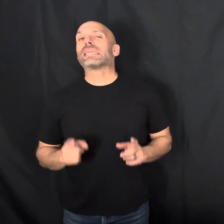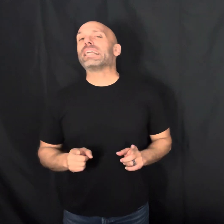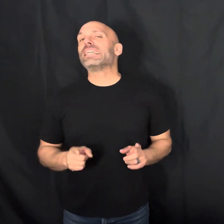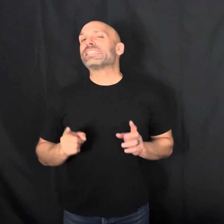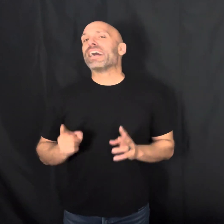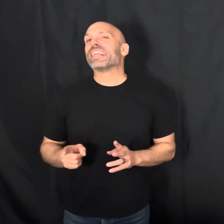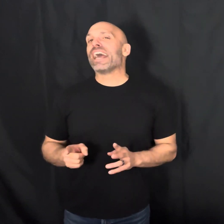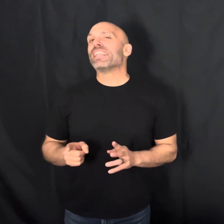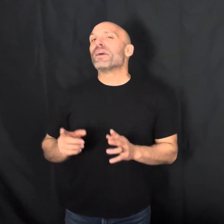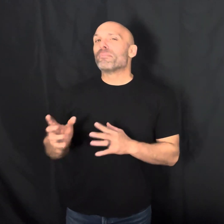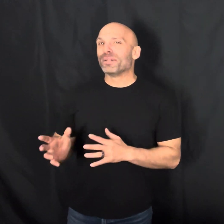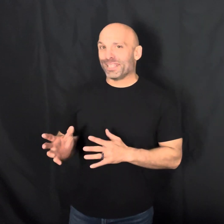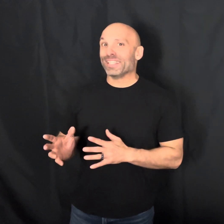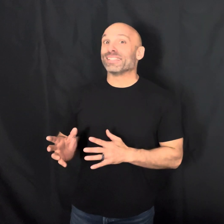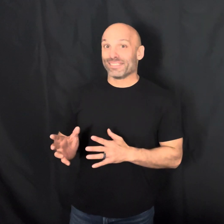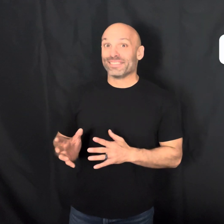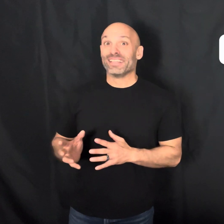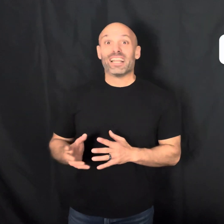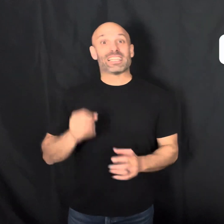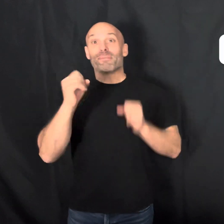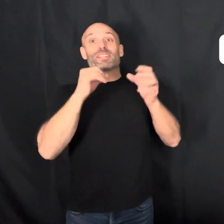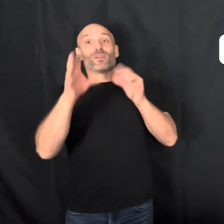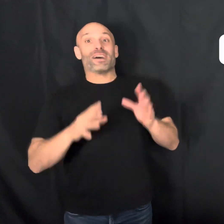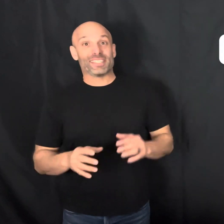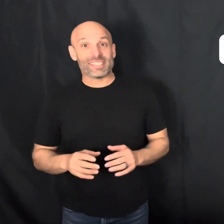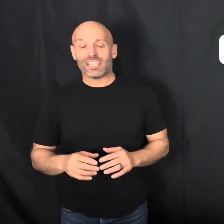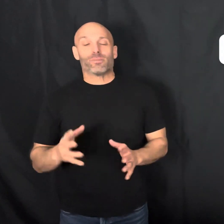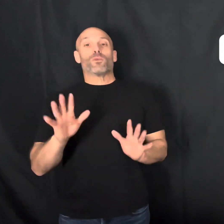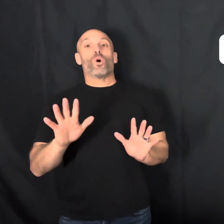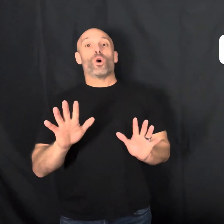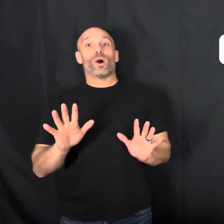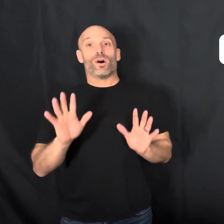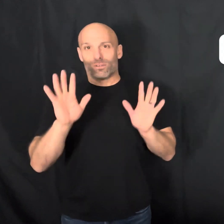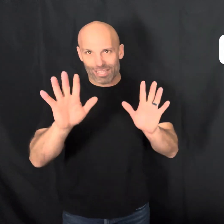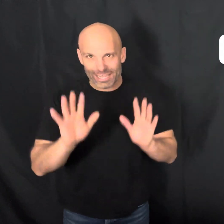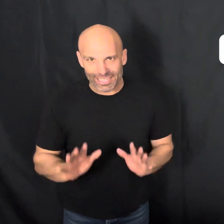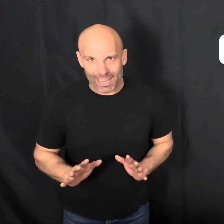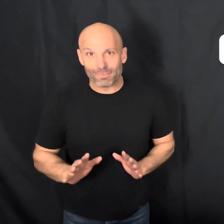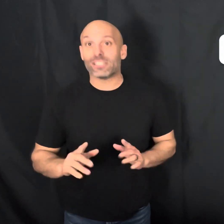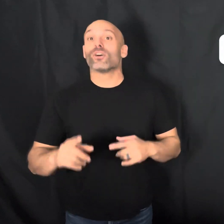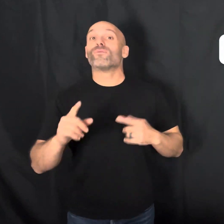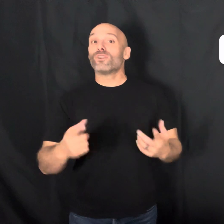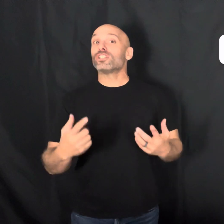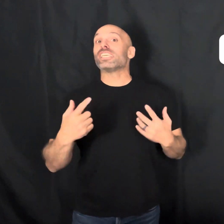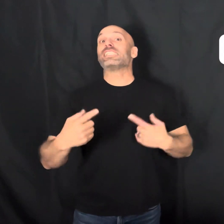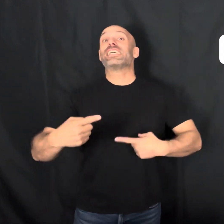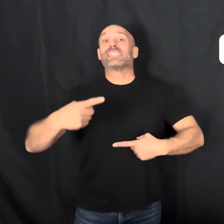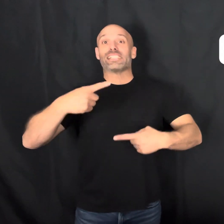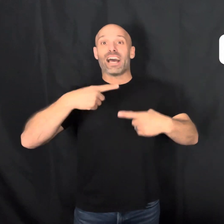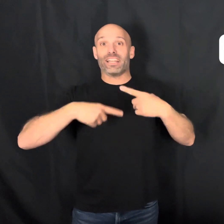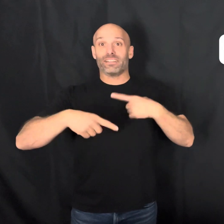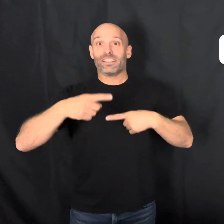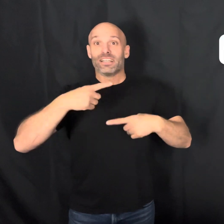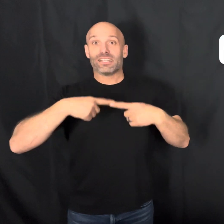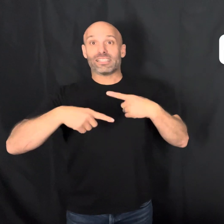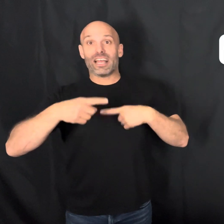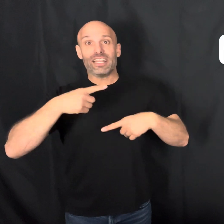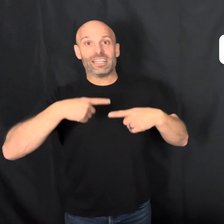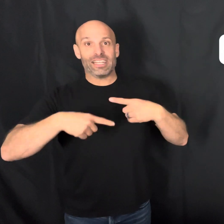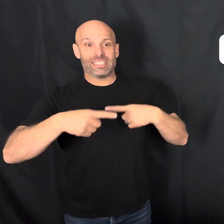it again, please. Because they might throw out these signs, you'll be like, whoa, sign it again, please. So first is sign. Sign is this